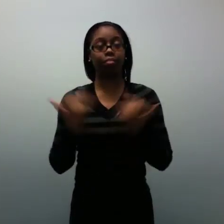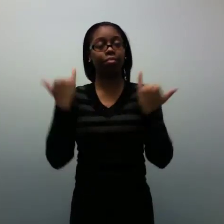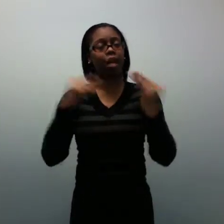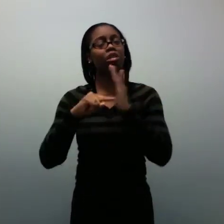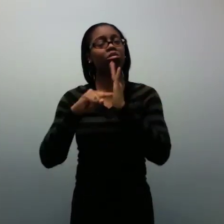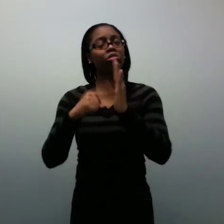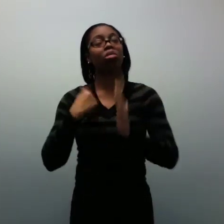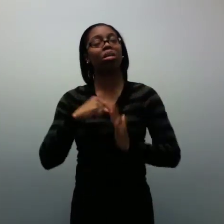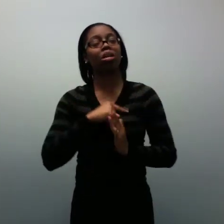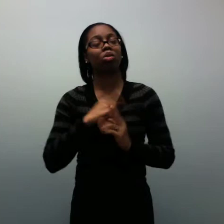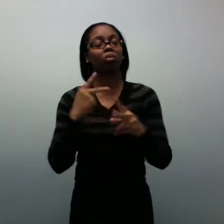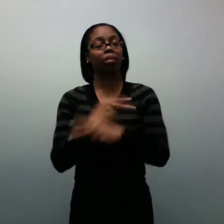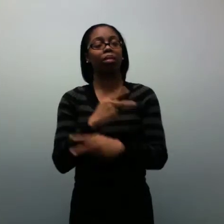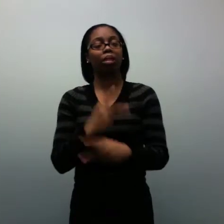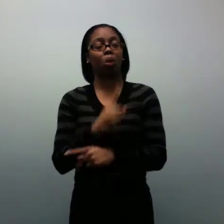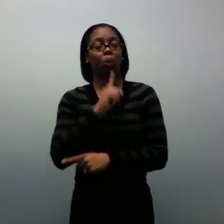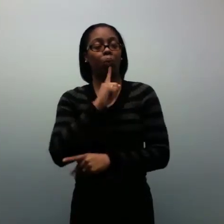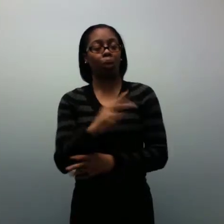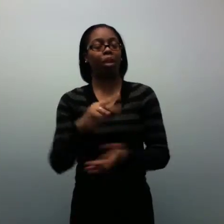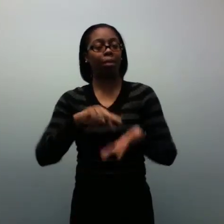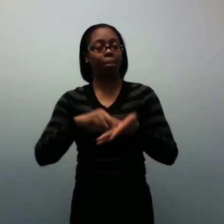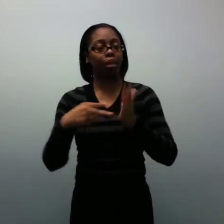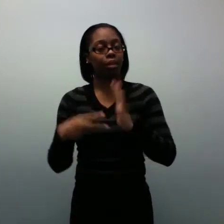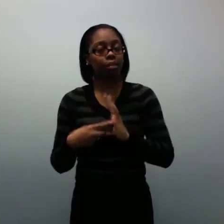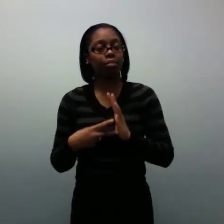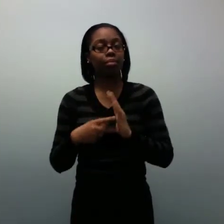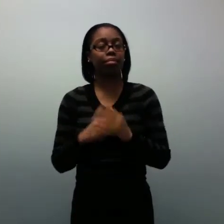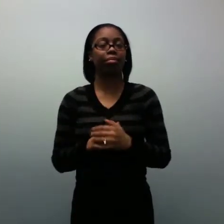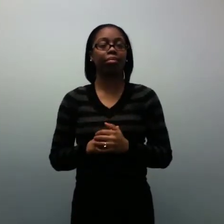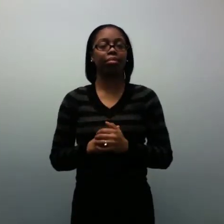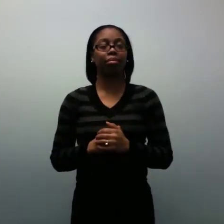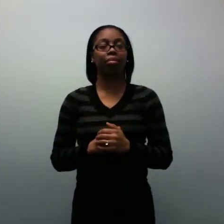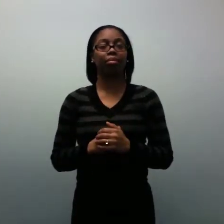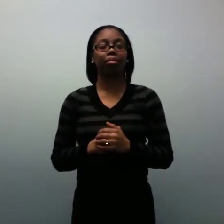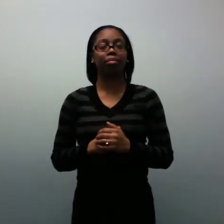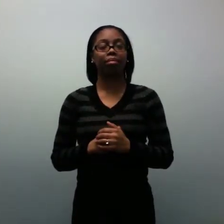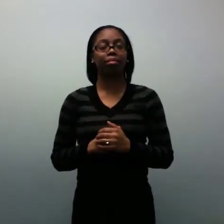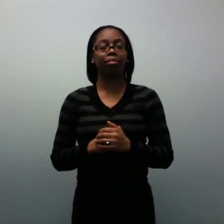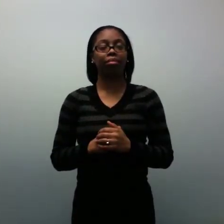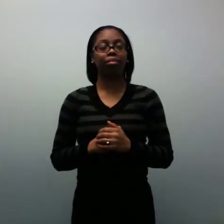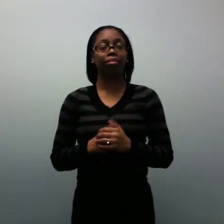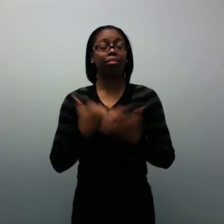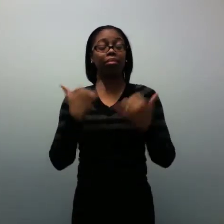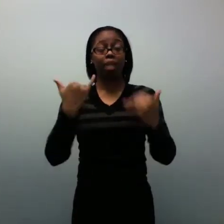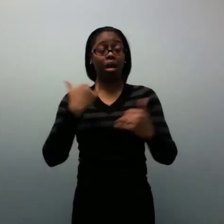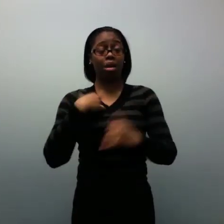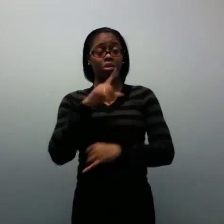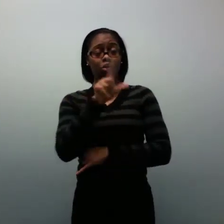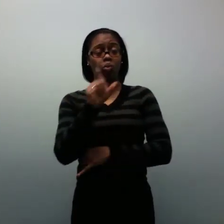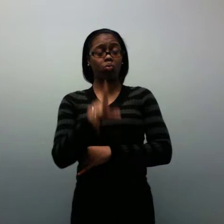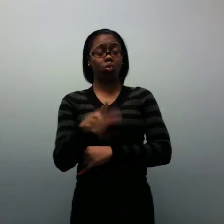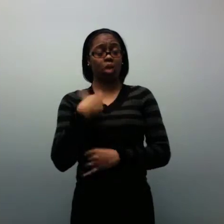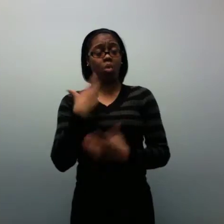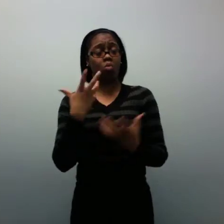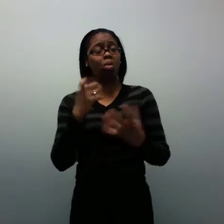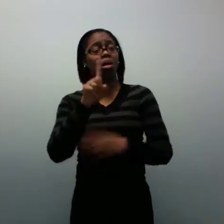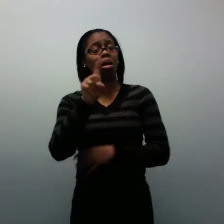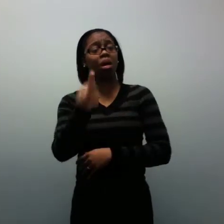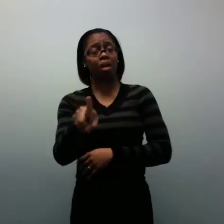multiplication truly means. Now, a question I always like to ask involves the next